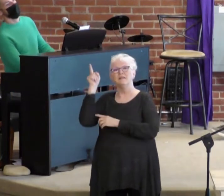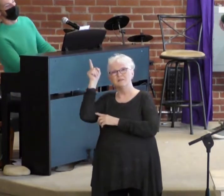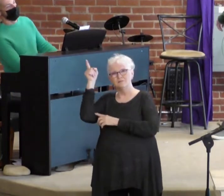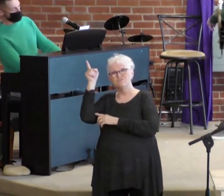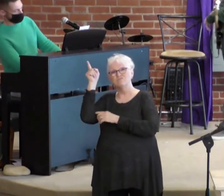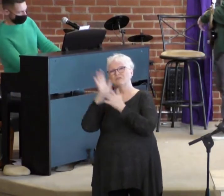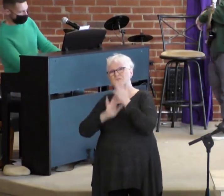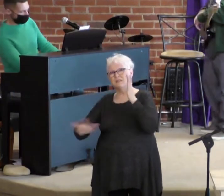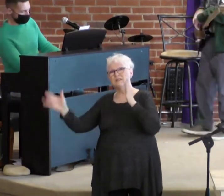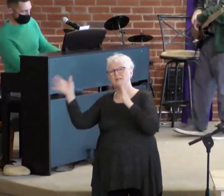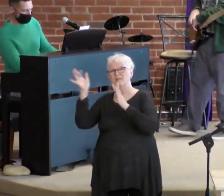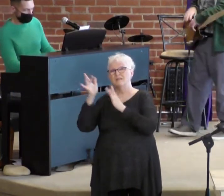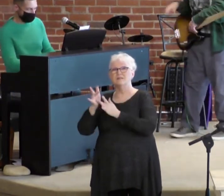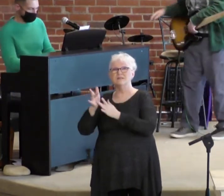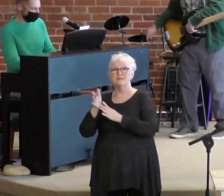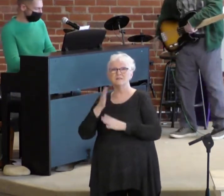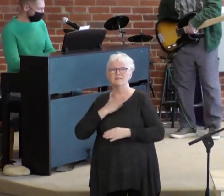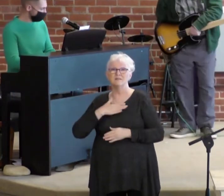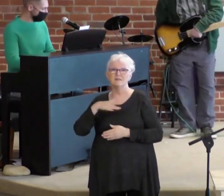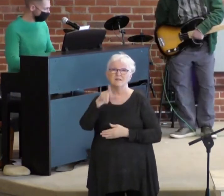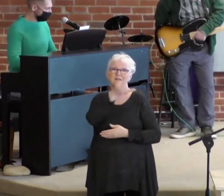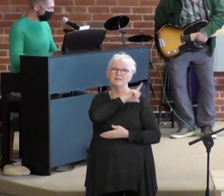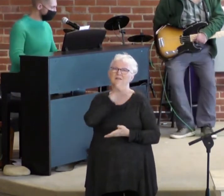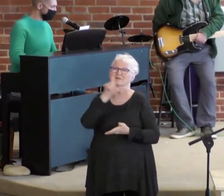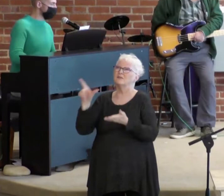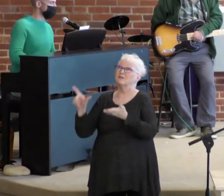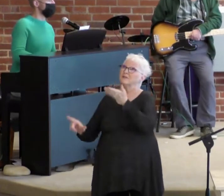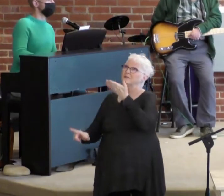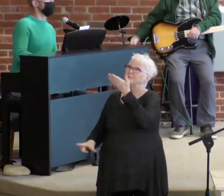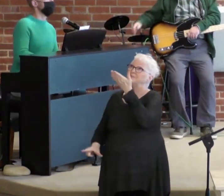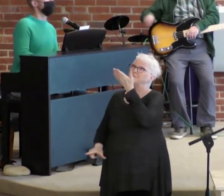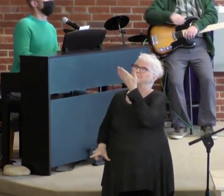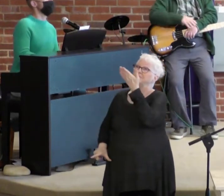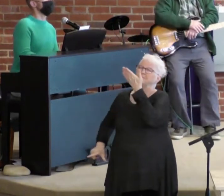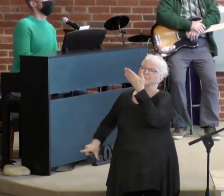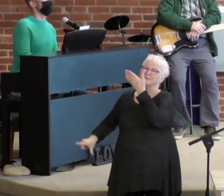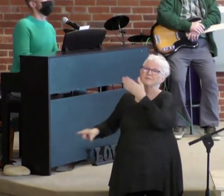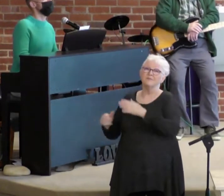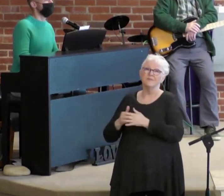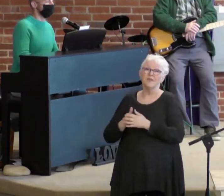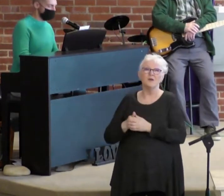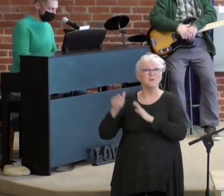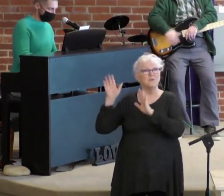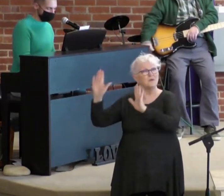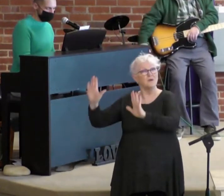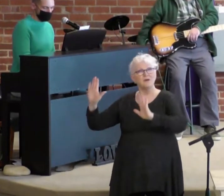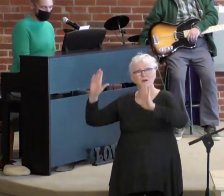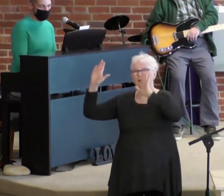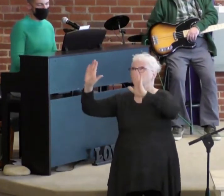Savior is Jesus my Lord. A